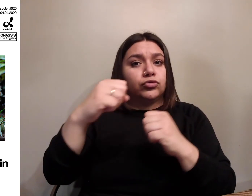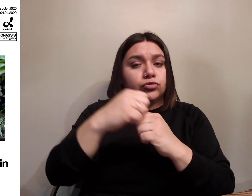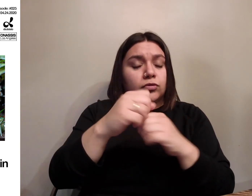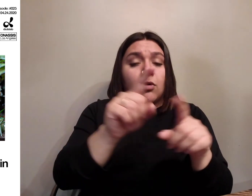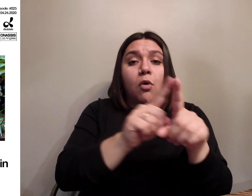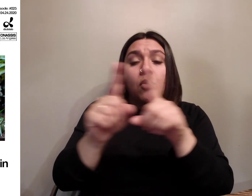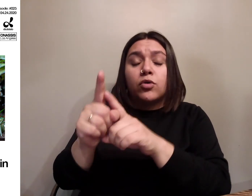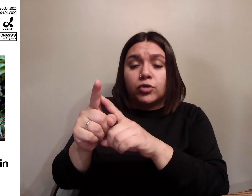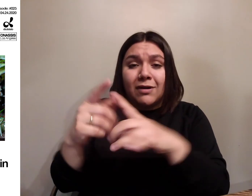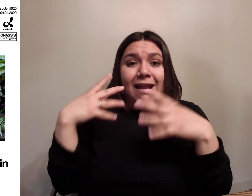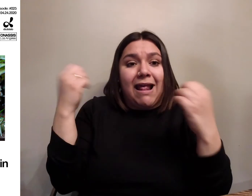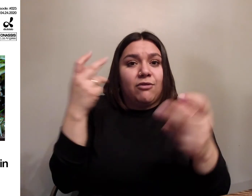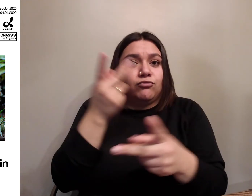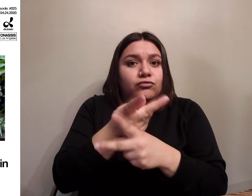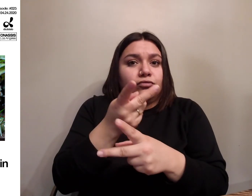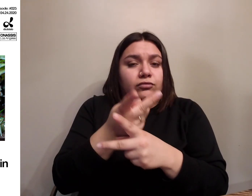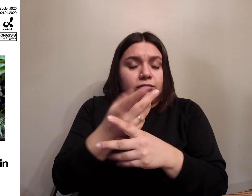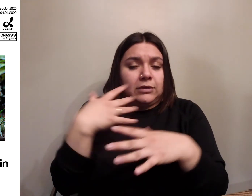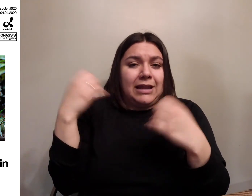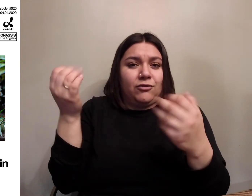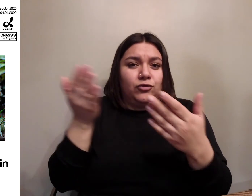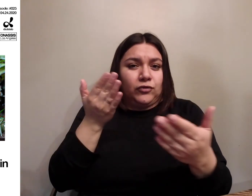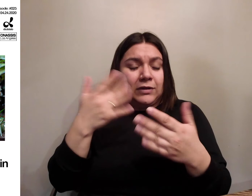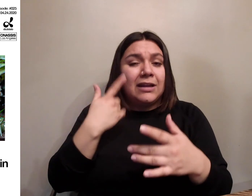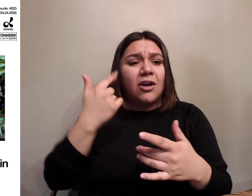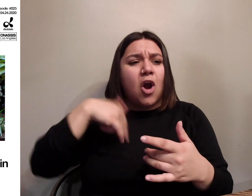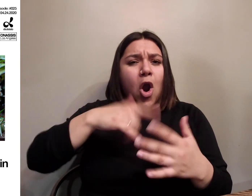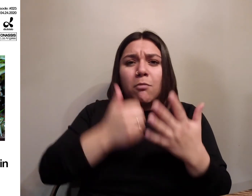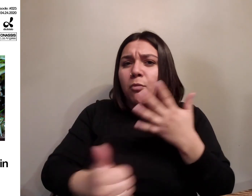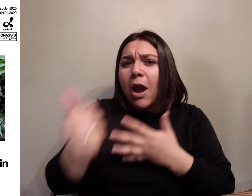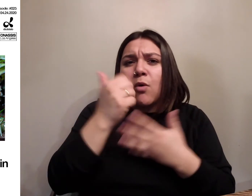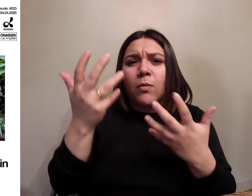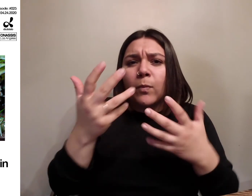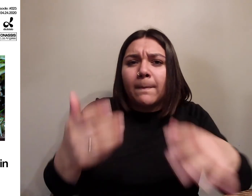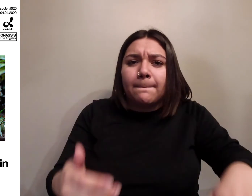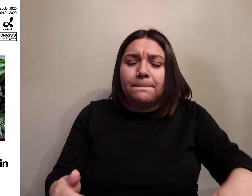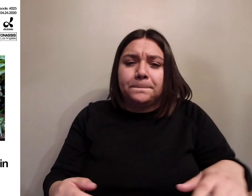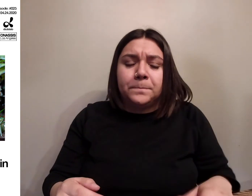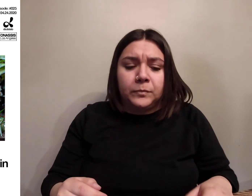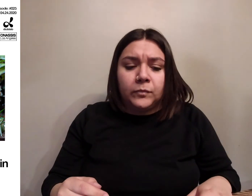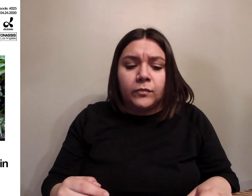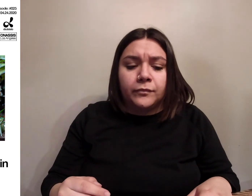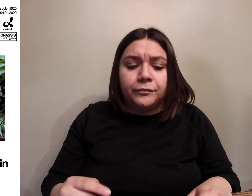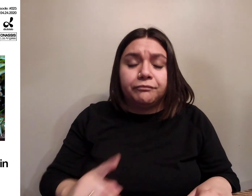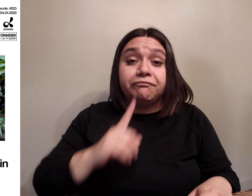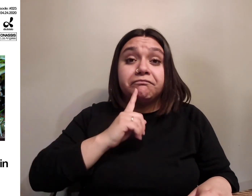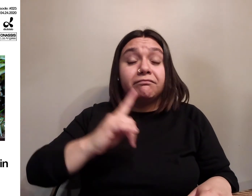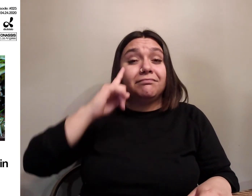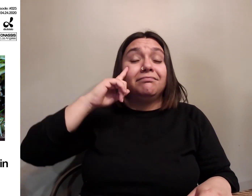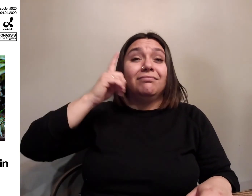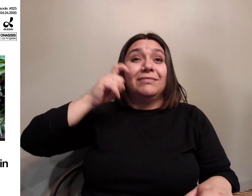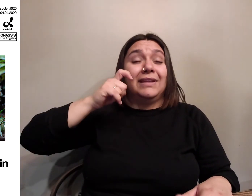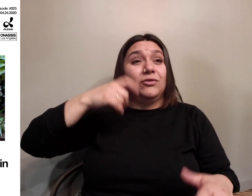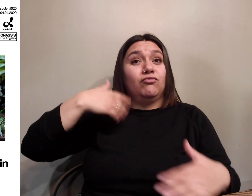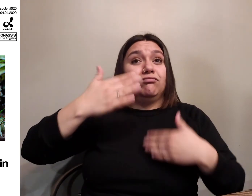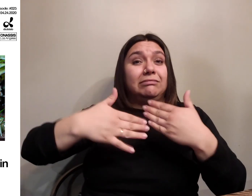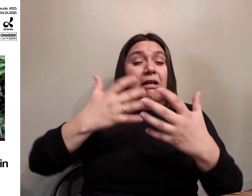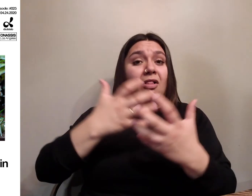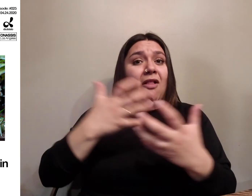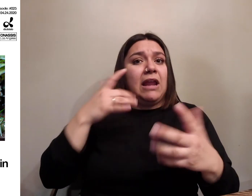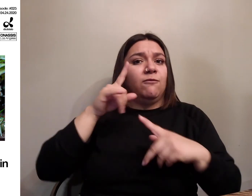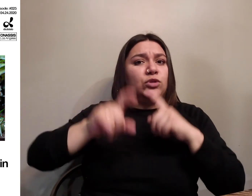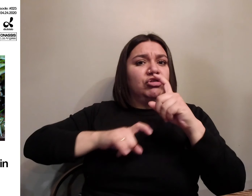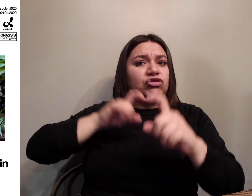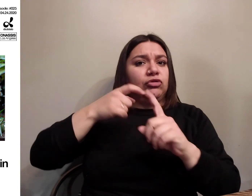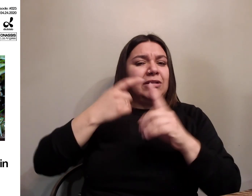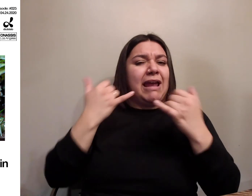you. Thank you for taking my call, and thank you for being part of the Quarantine Tapes. I appreciate it. Thank you very much.